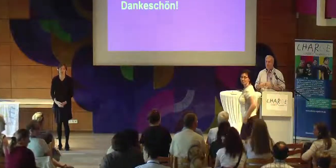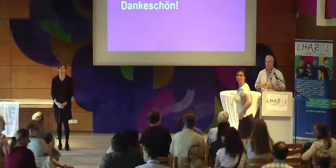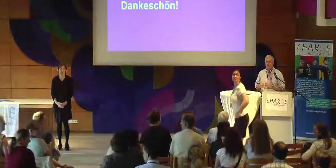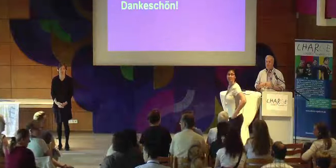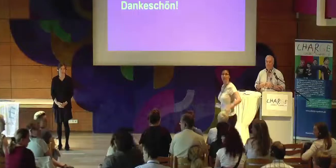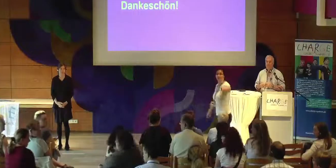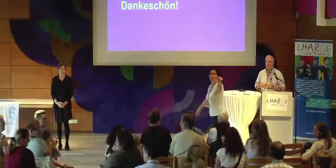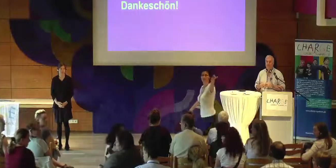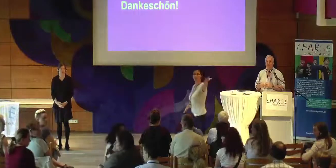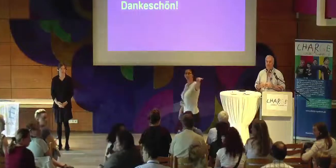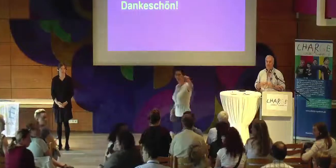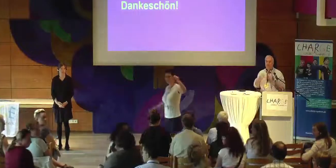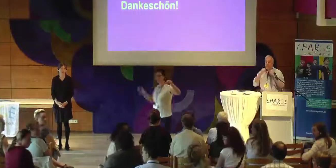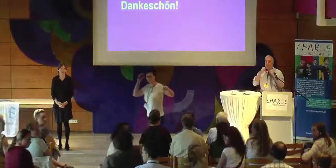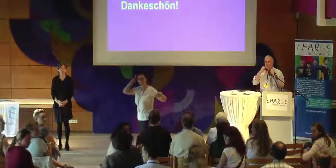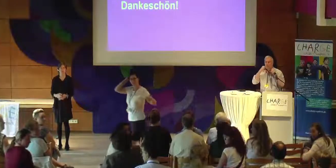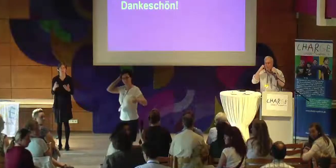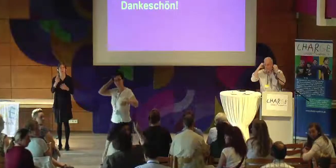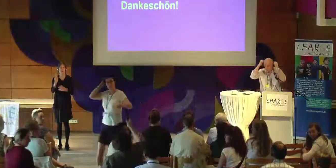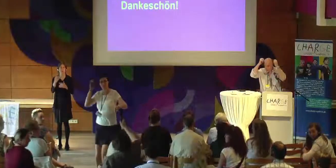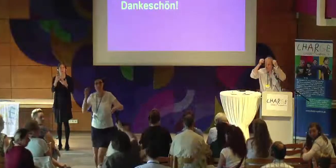And someone else asking? Okay.